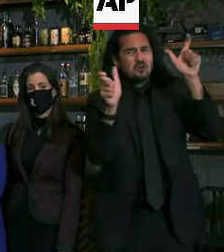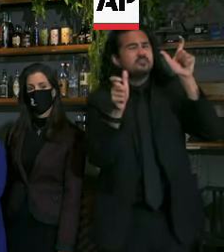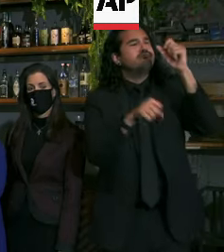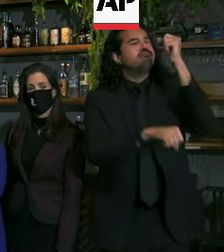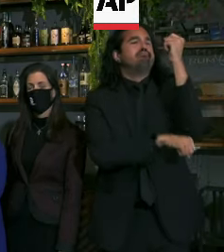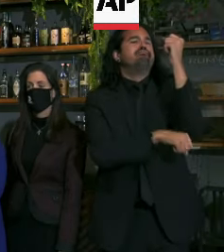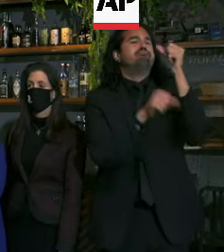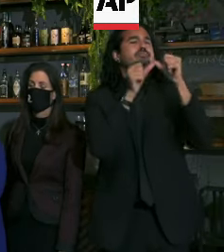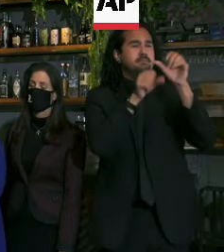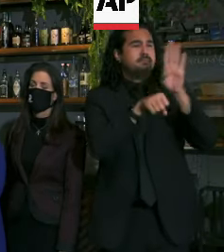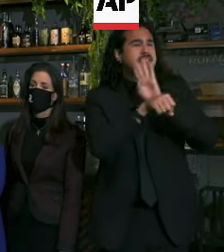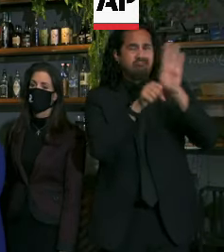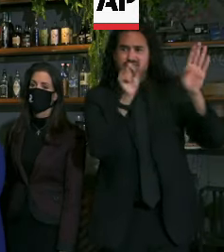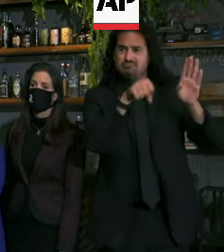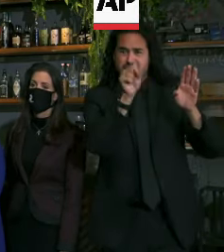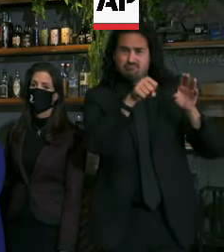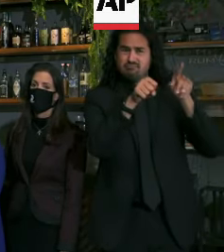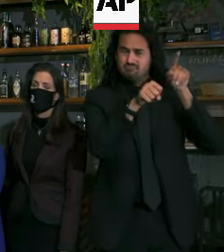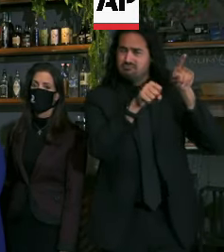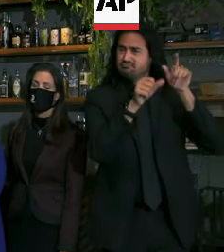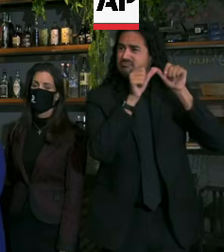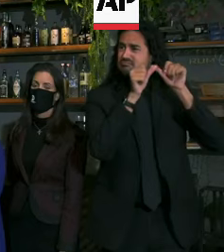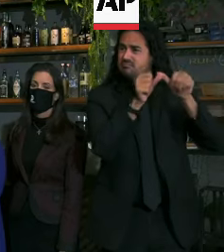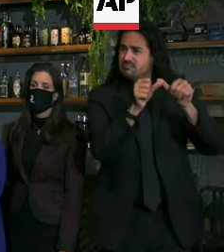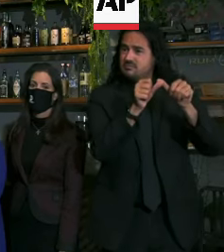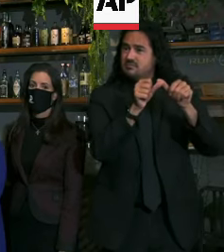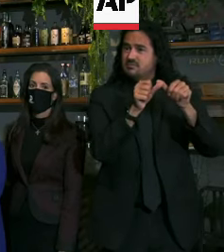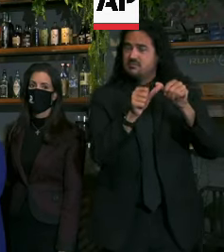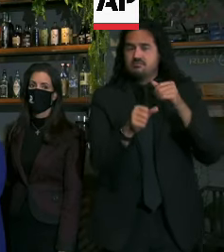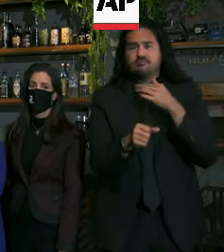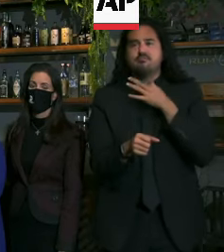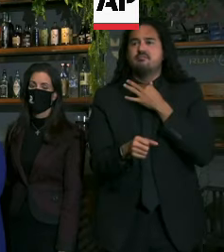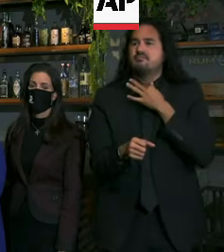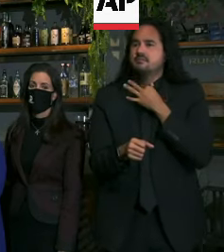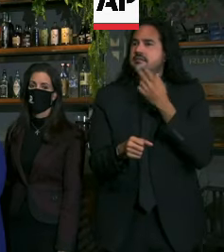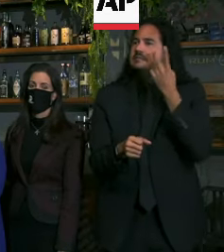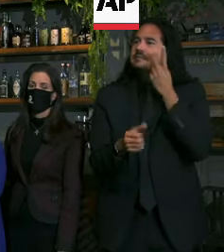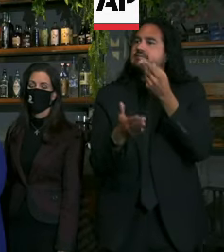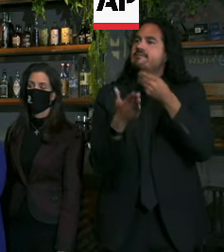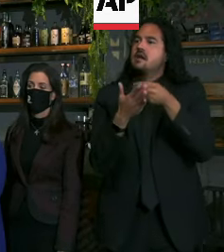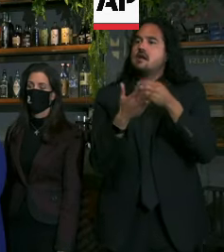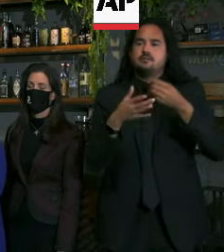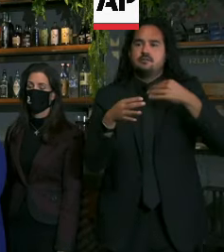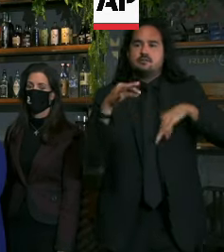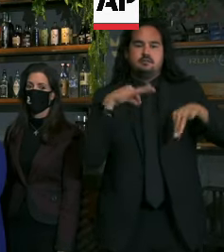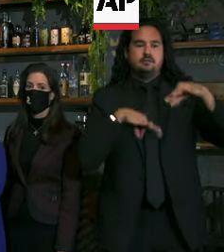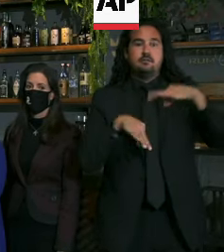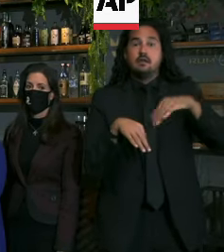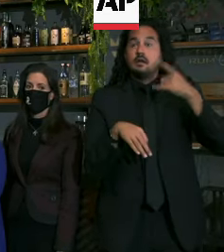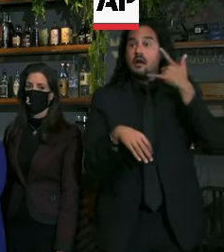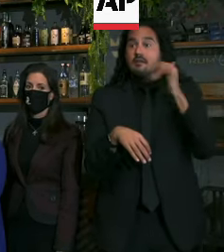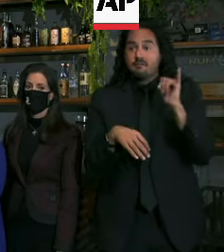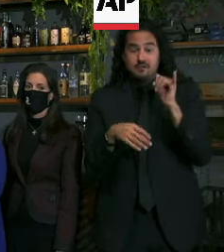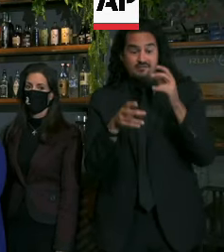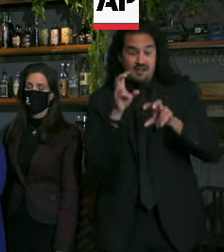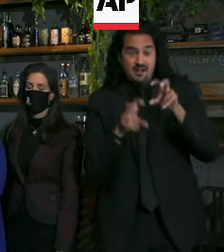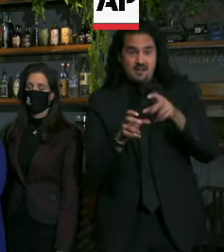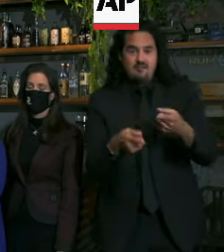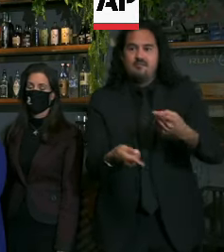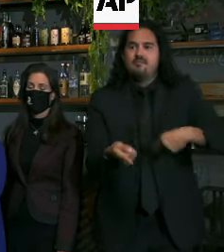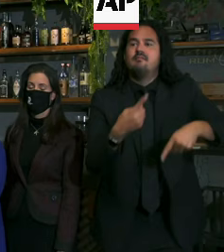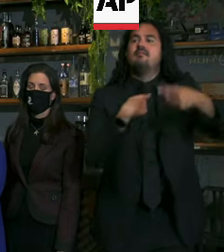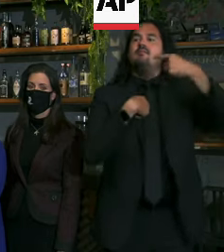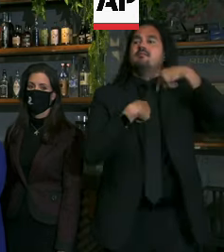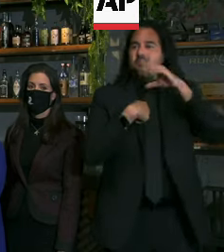it would be interesting to get the facts on how much California has invested in Tesla. No other, I mean, the hundreds of millions of dollars of